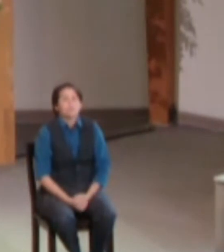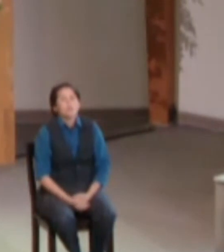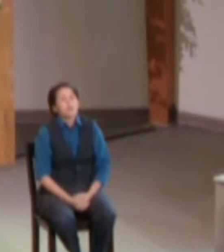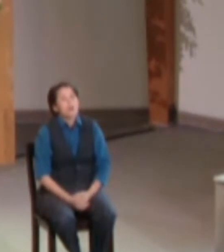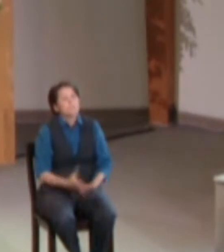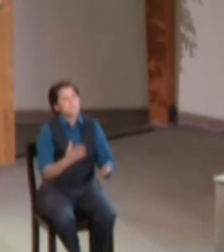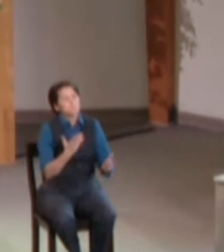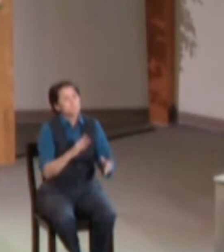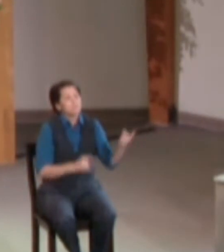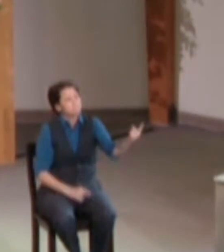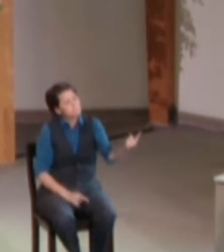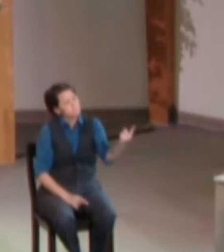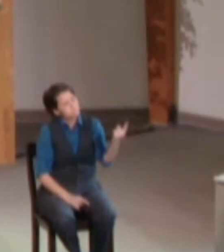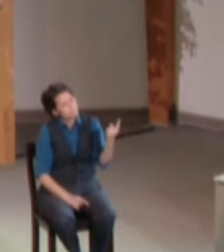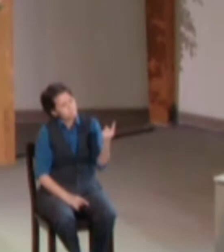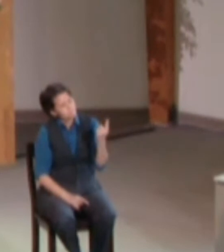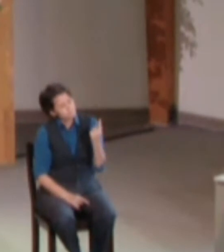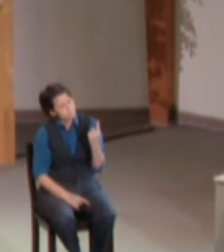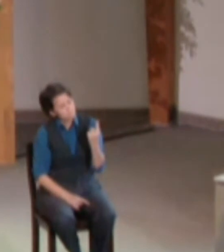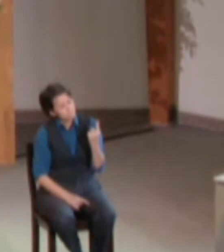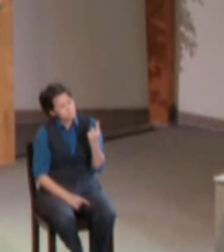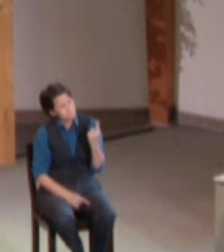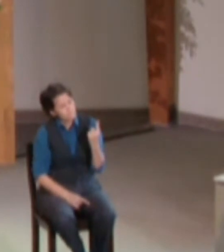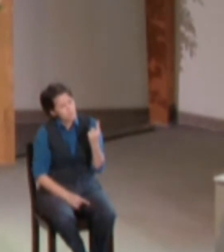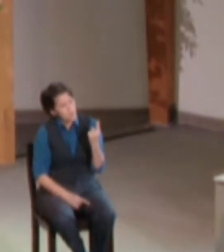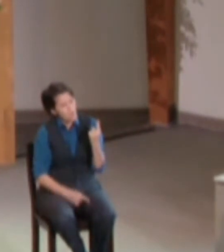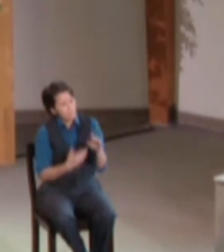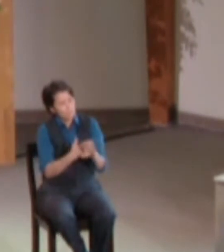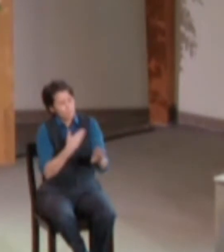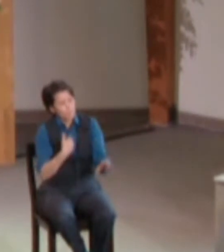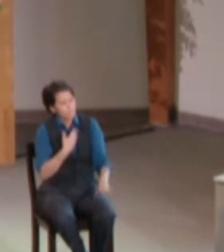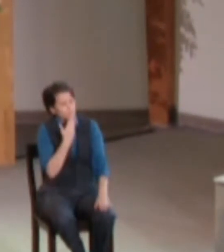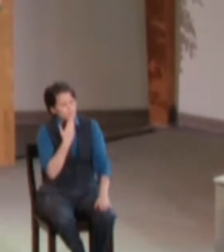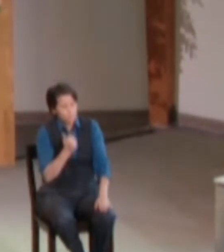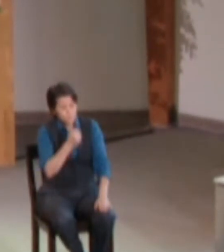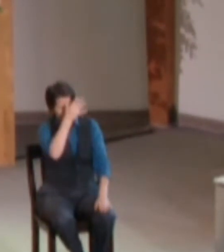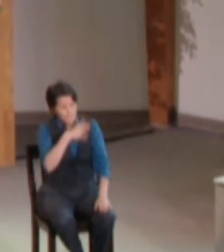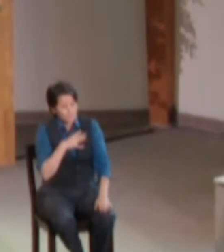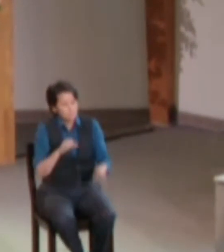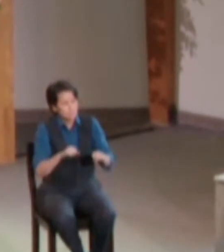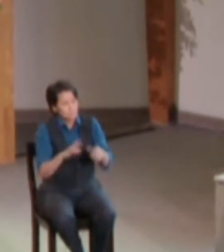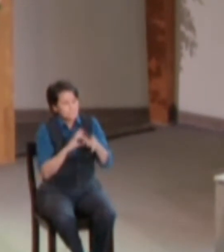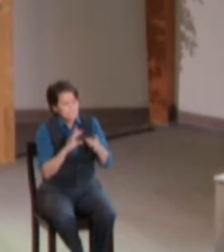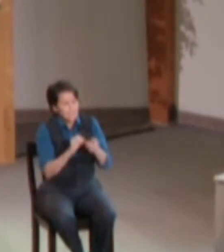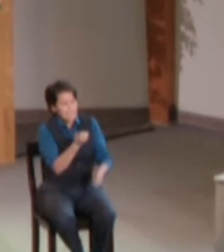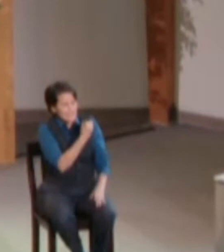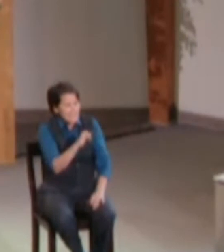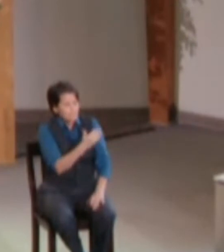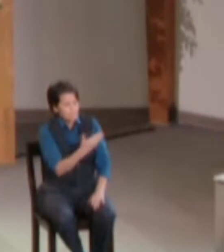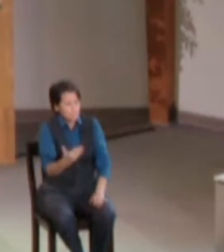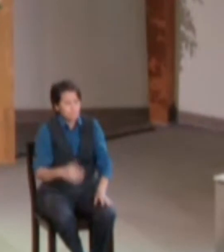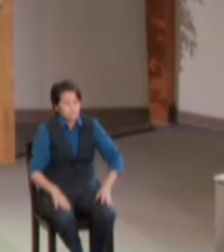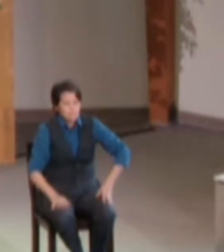my car window, and before this poor, sweet man can say anything to me, I just roll down my